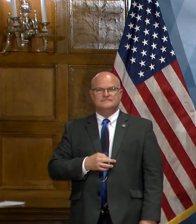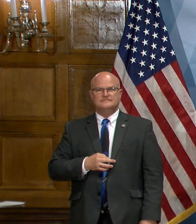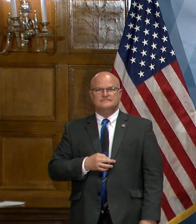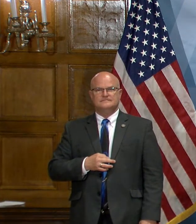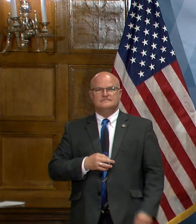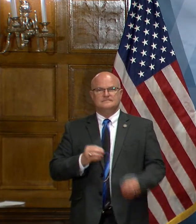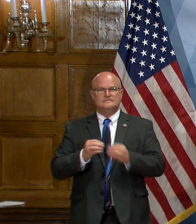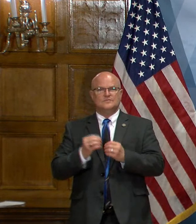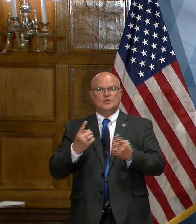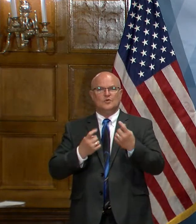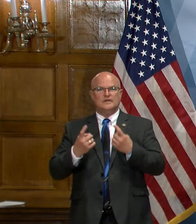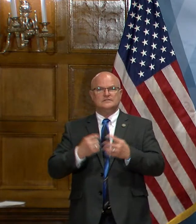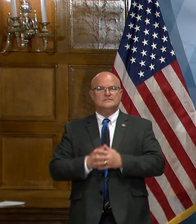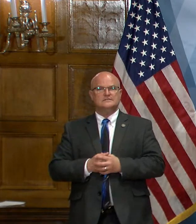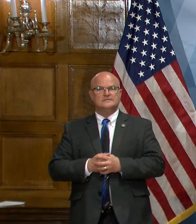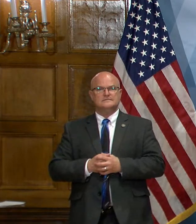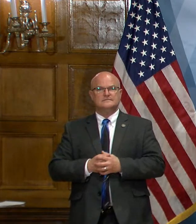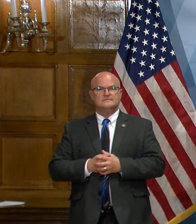Any other question?